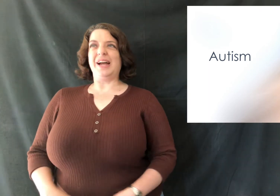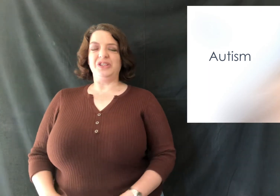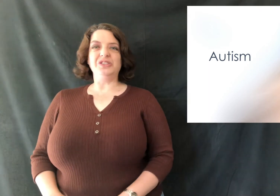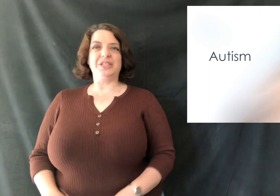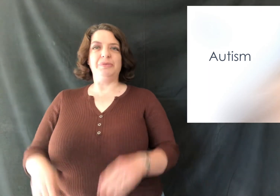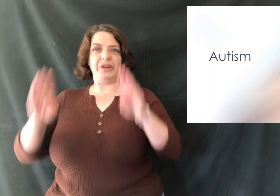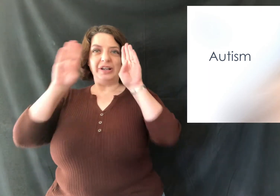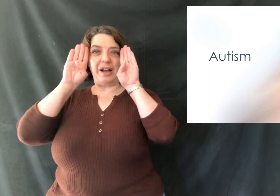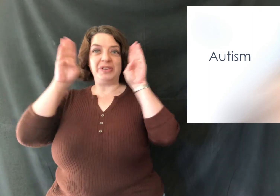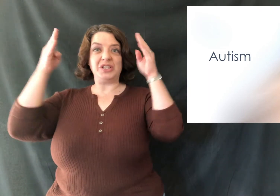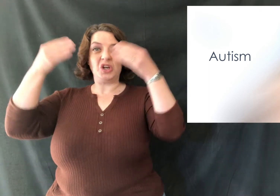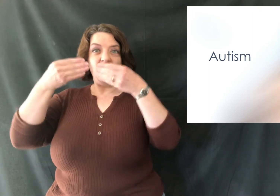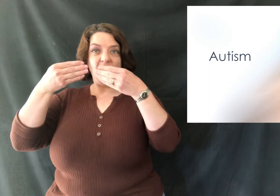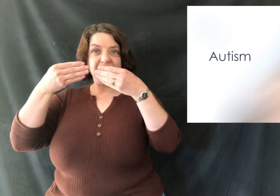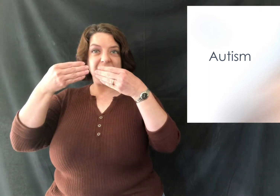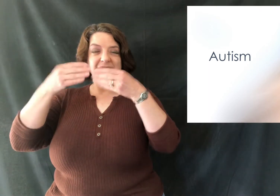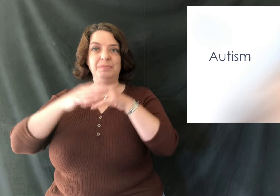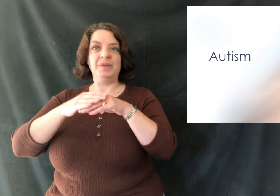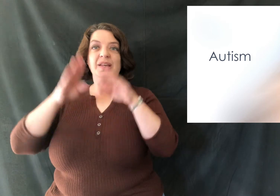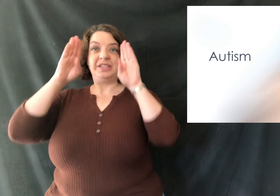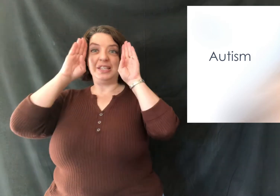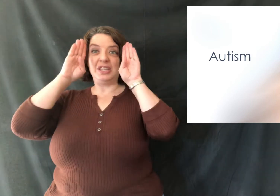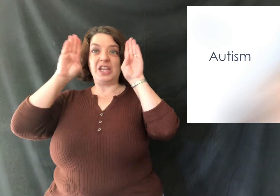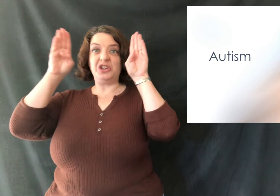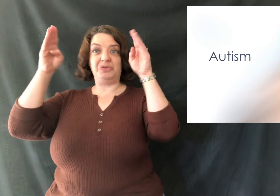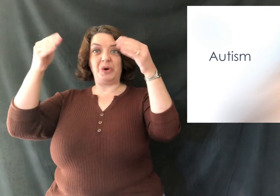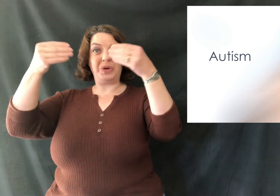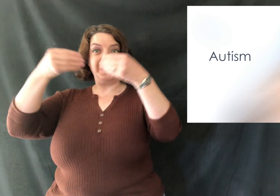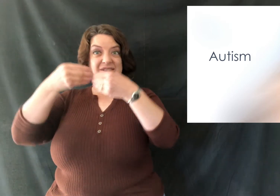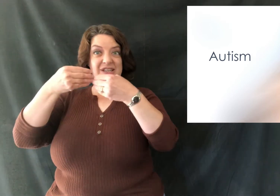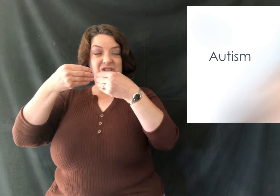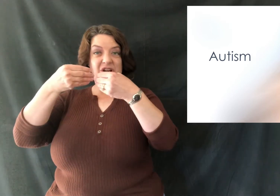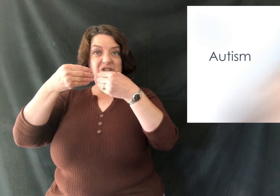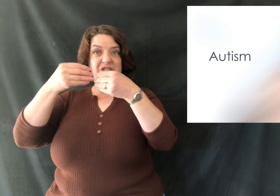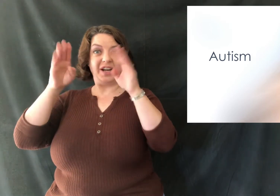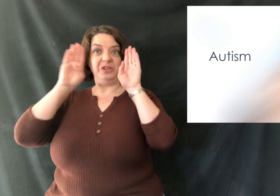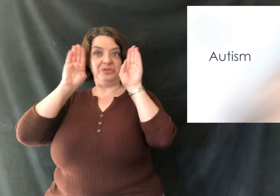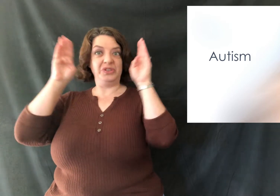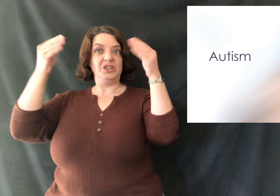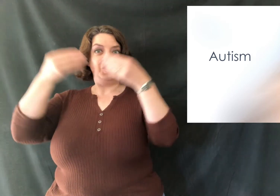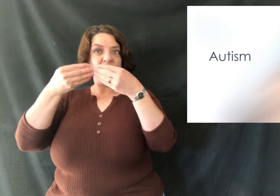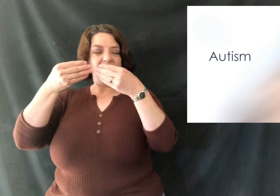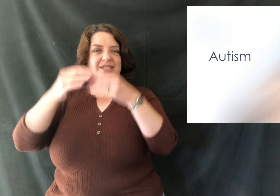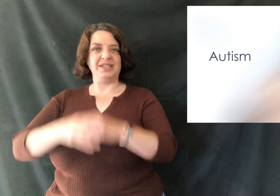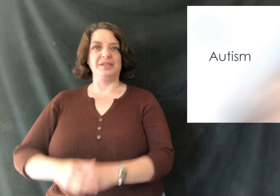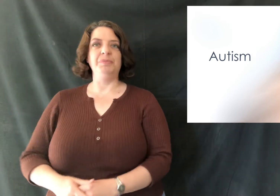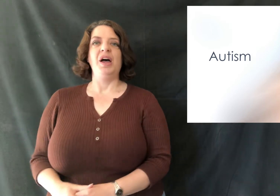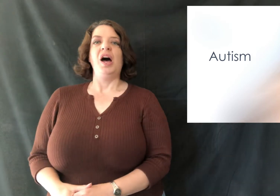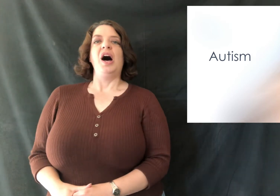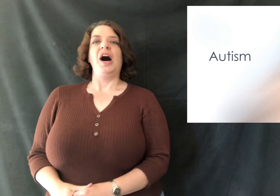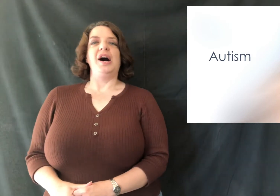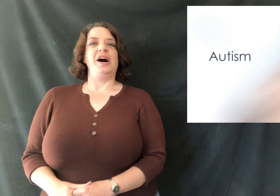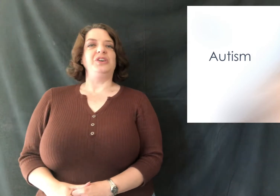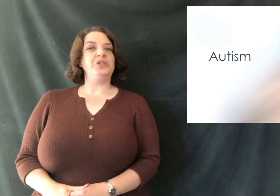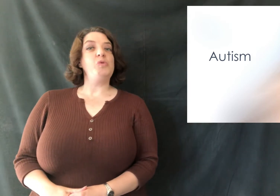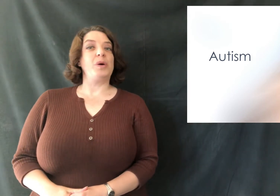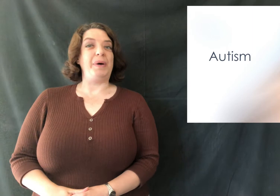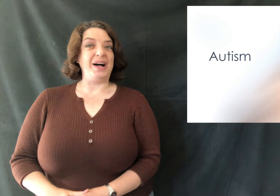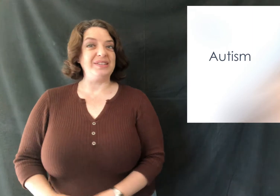you'll see fairly often is autism. It's the idea that your focus is on yourself, autism. A little more positive,